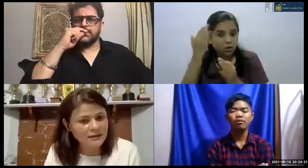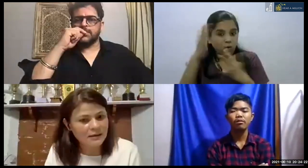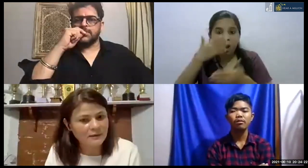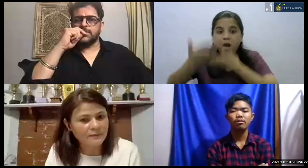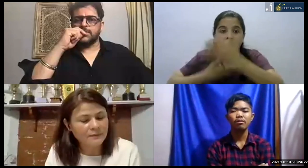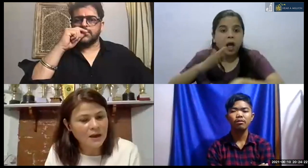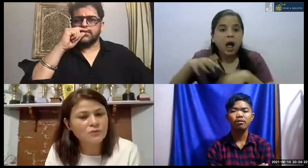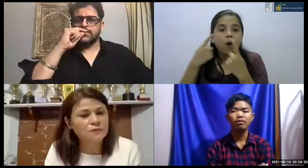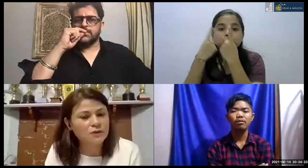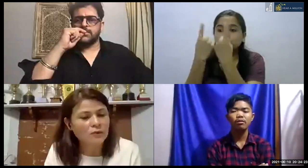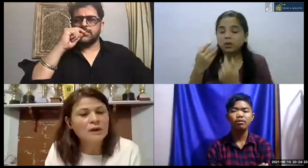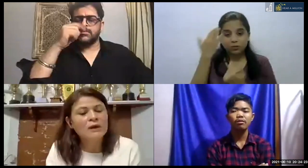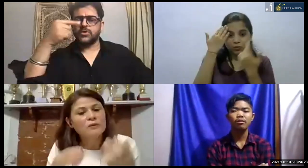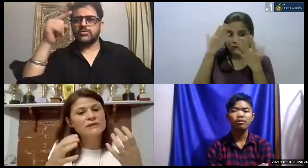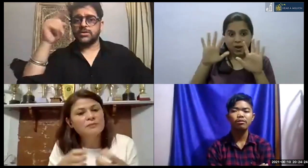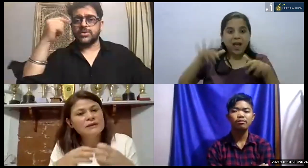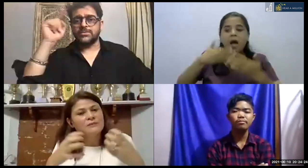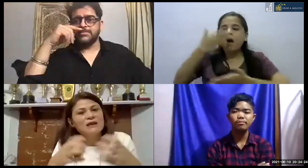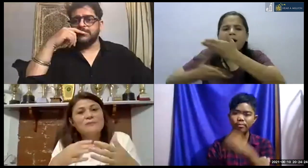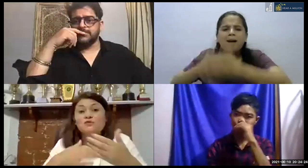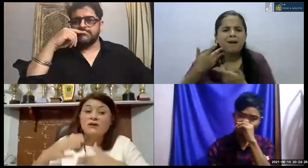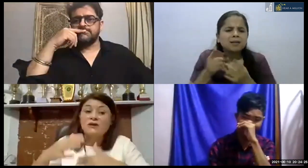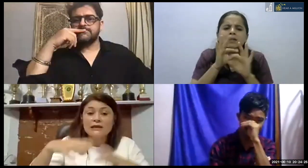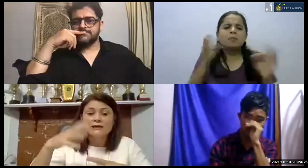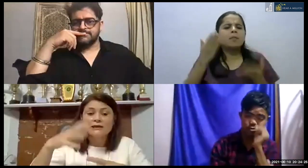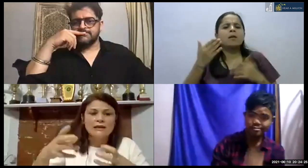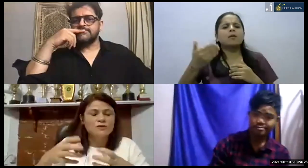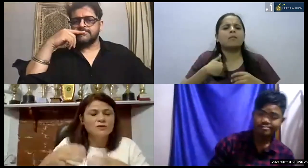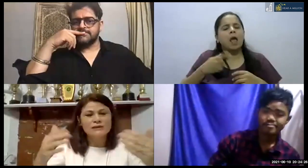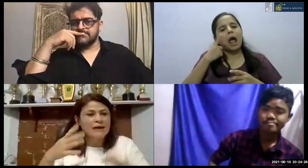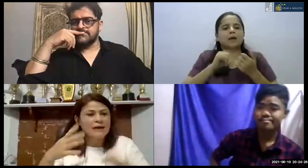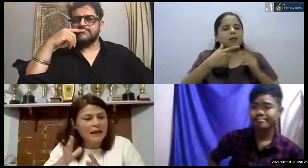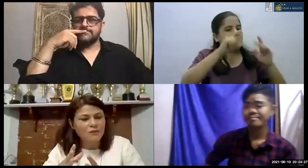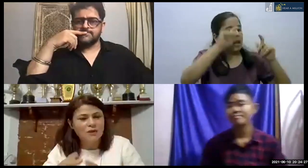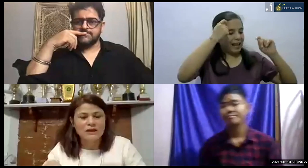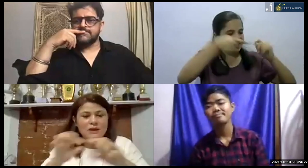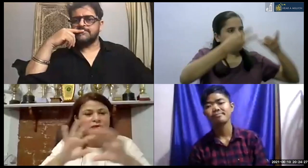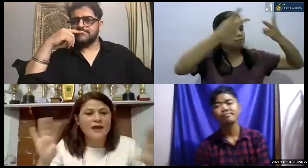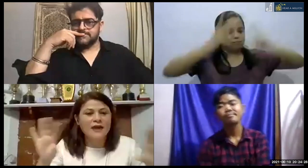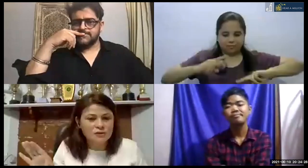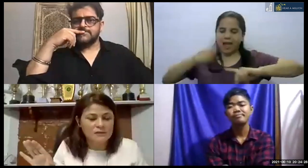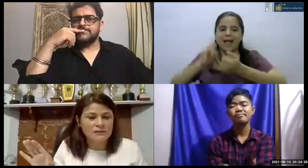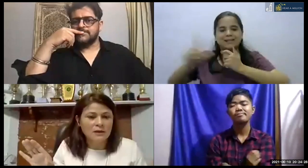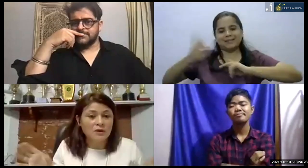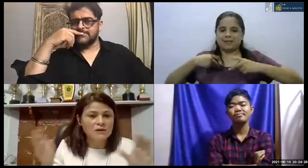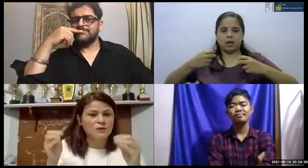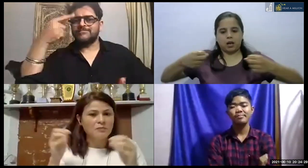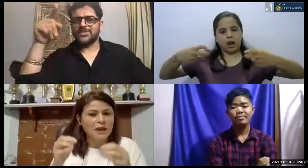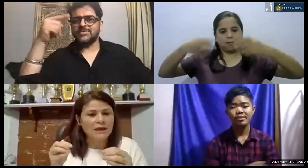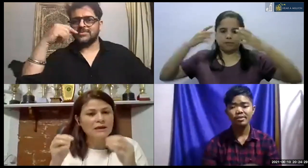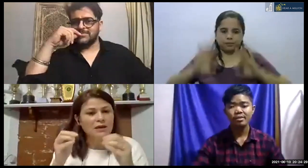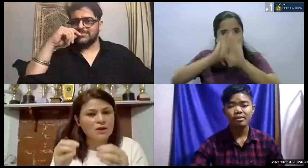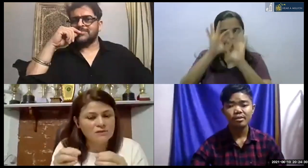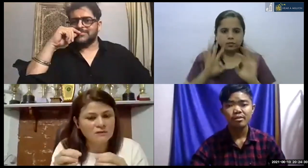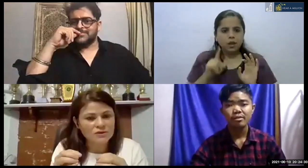assess learning? How do we know? We simply, sometimes we translate the text, you know, in sign language, and we have captions, because we're